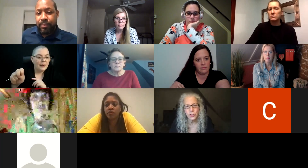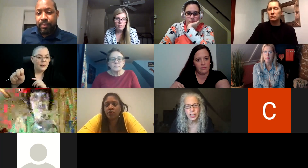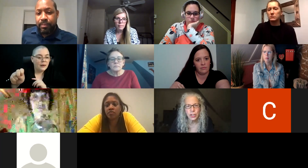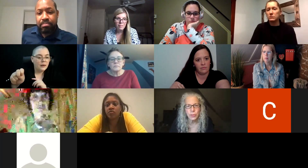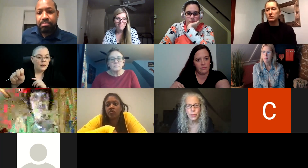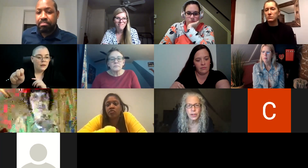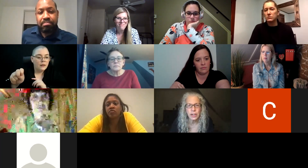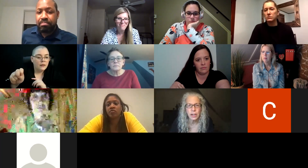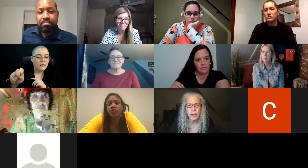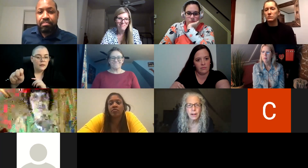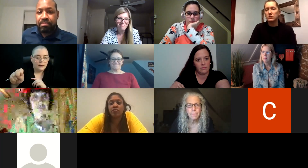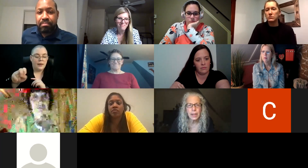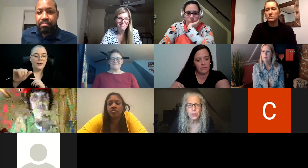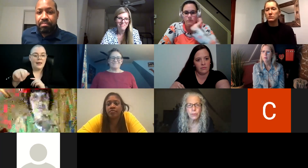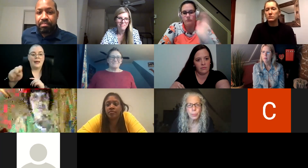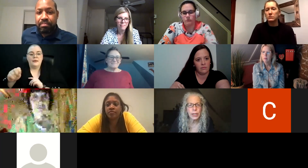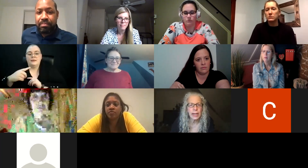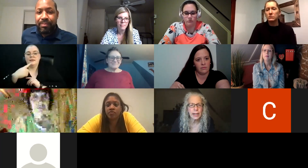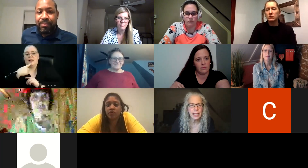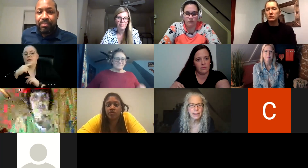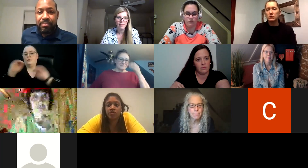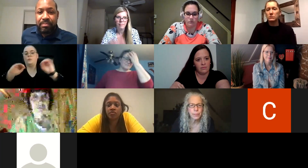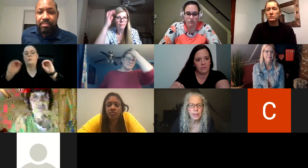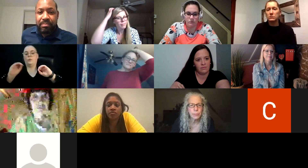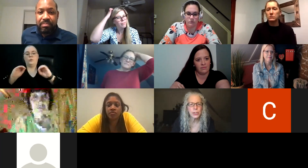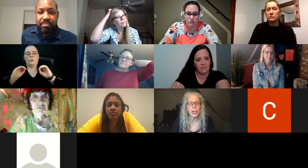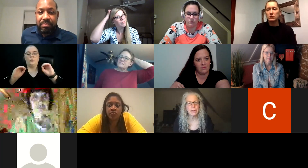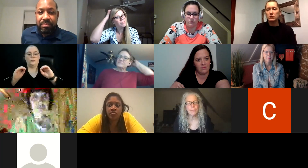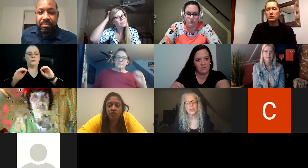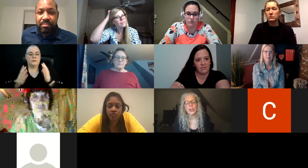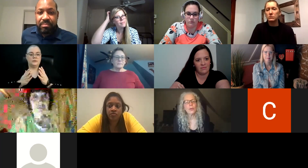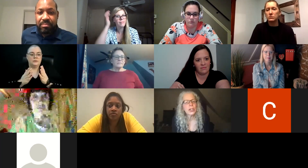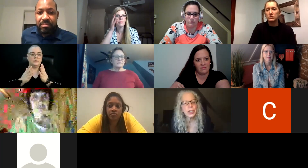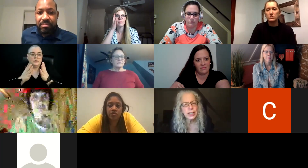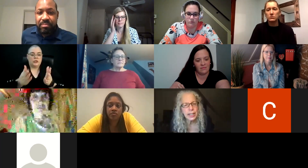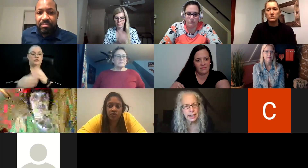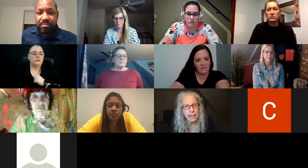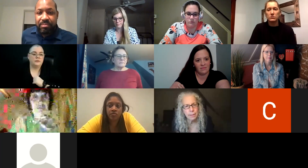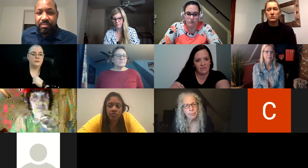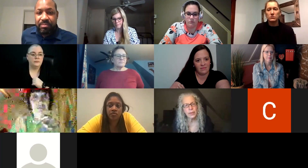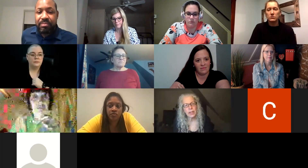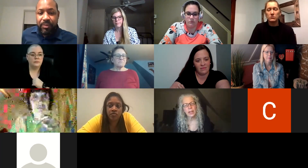suggestions. Perfect. Thank you for putting that in, Ann. I appreciate it. No suggestions at this time.